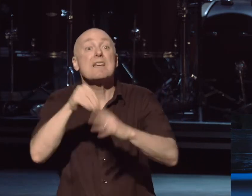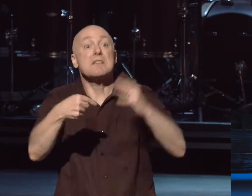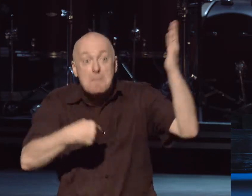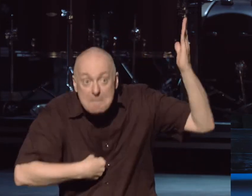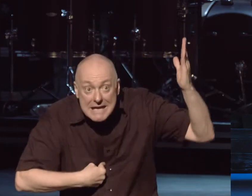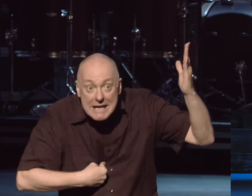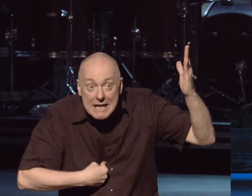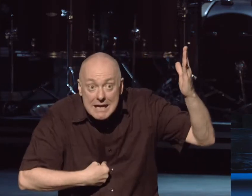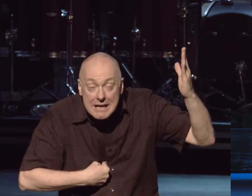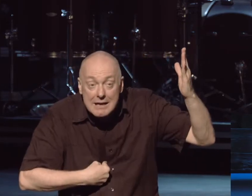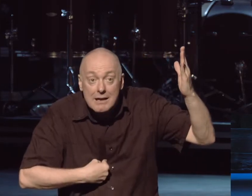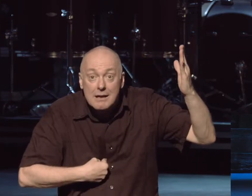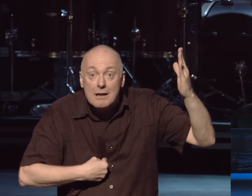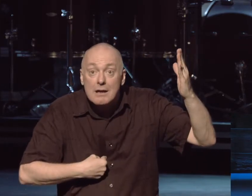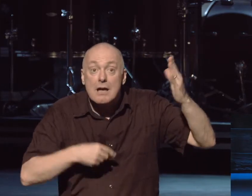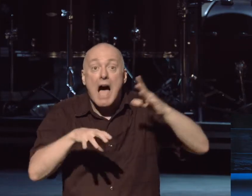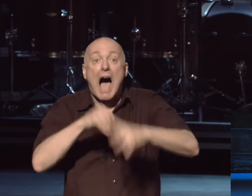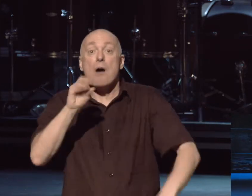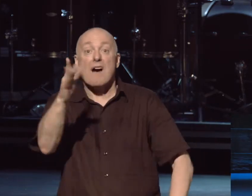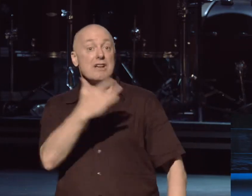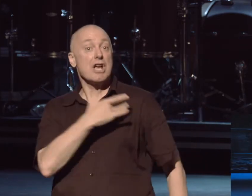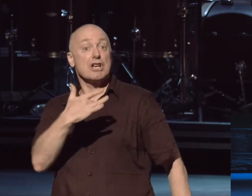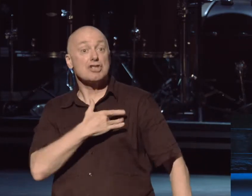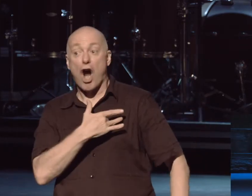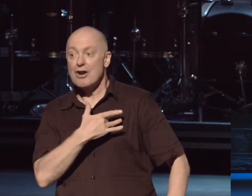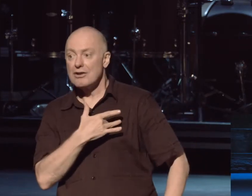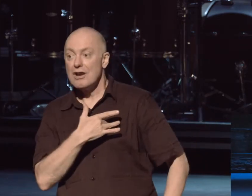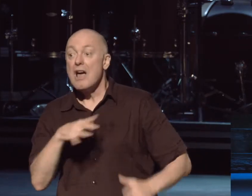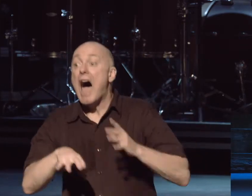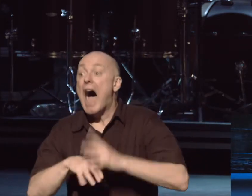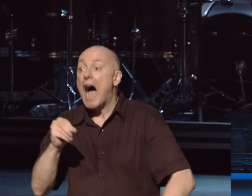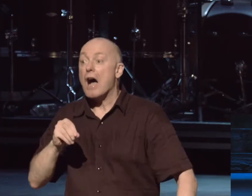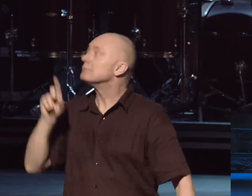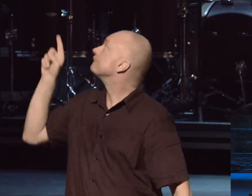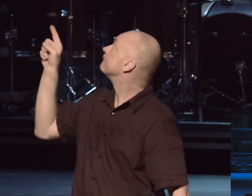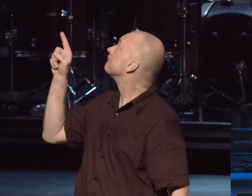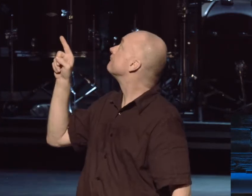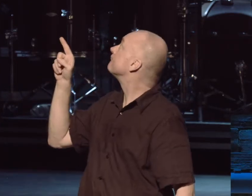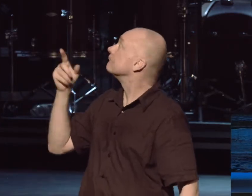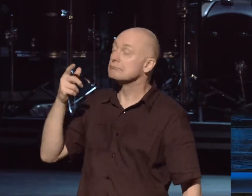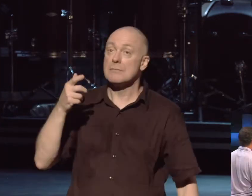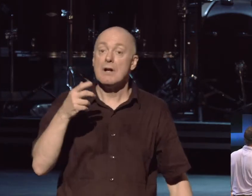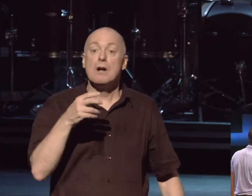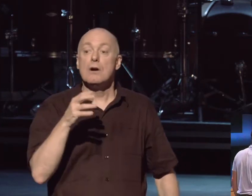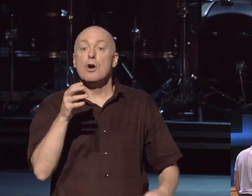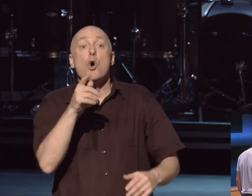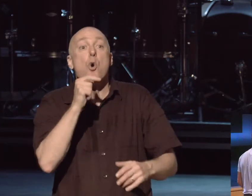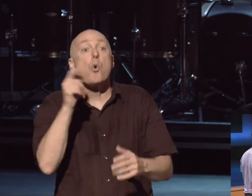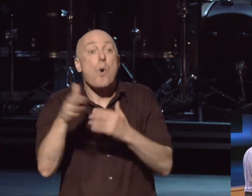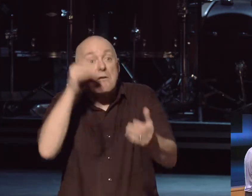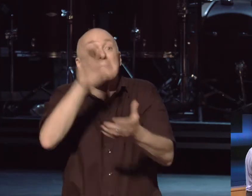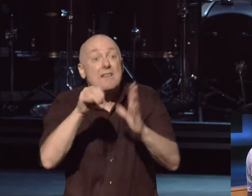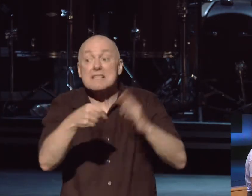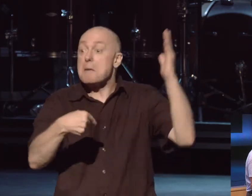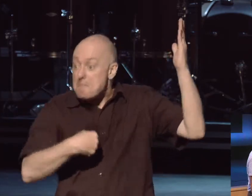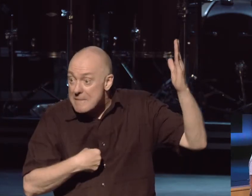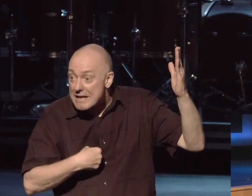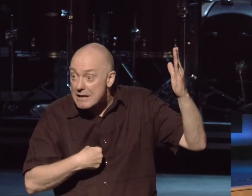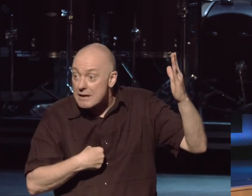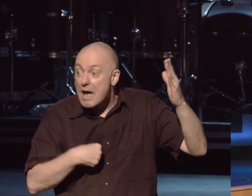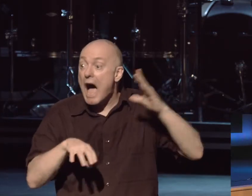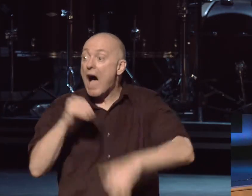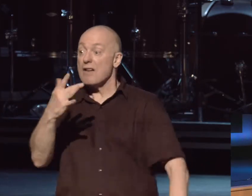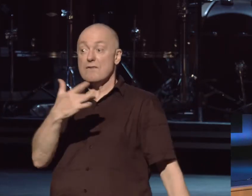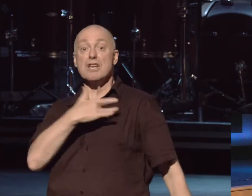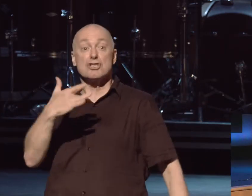the scripture has said, out of his heart, everything's about the heart. It's on the screen here for us too, we can see it here. Whoever believes in me, as the scripture has said, out of